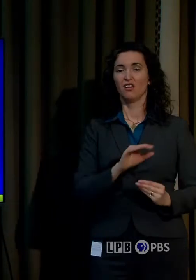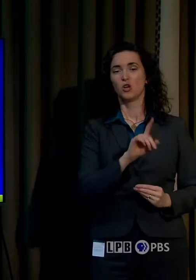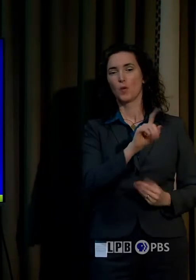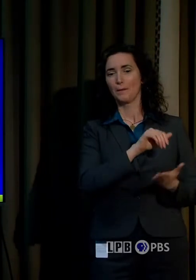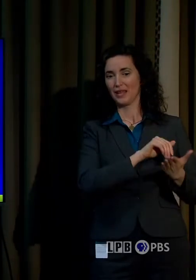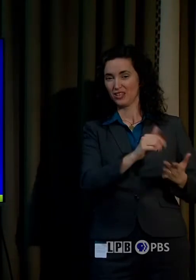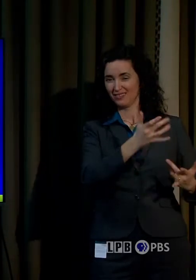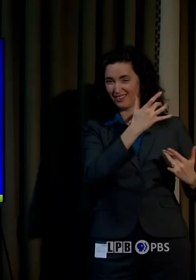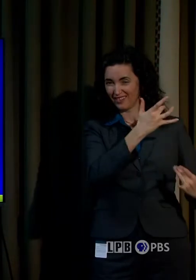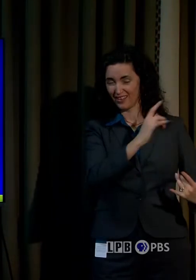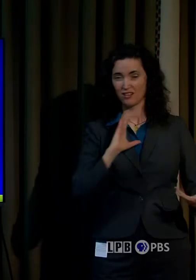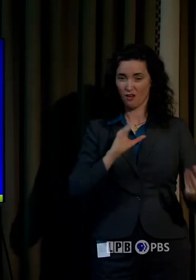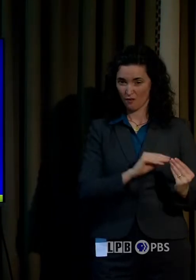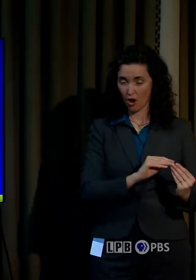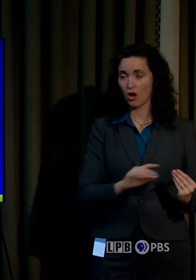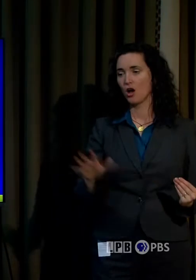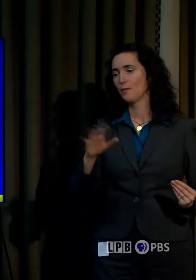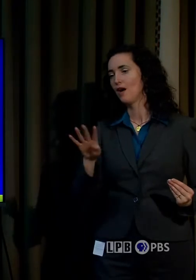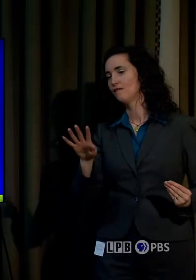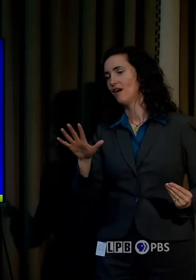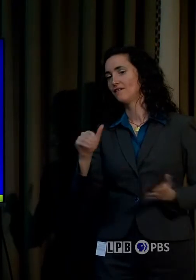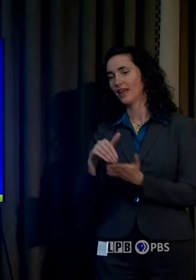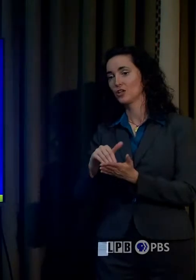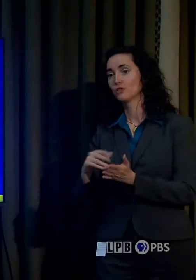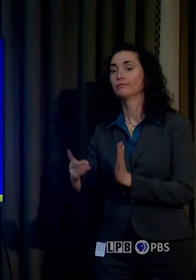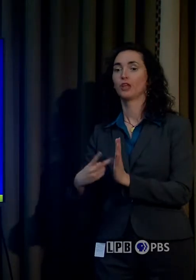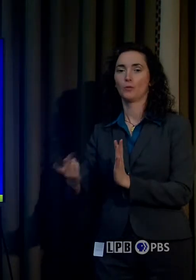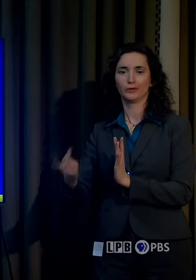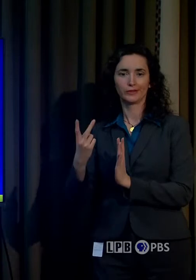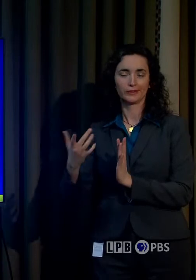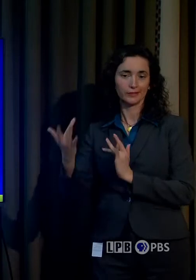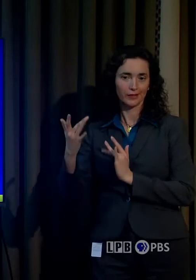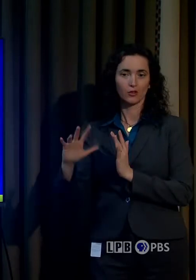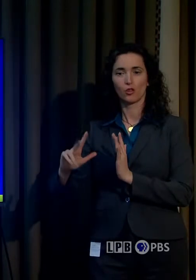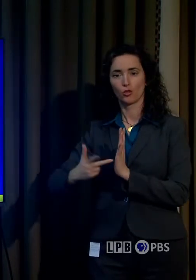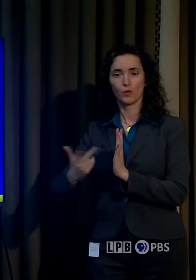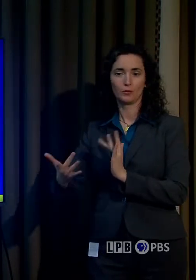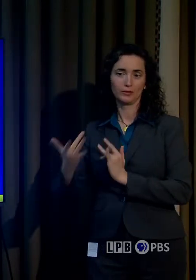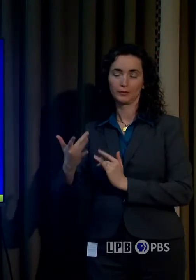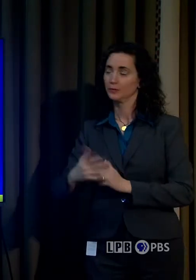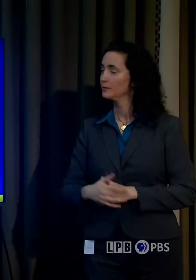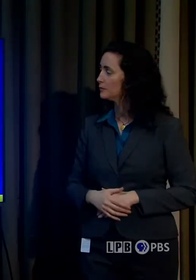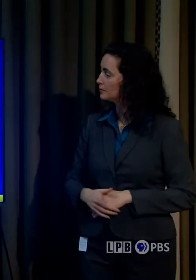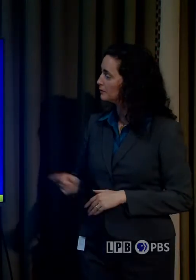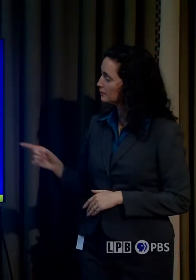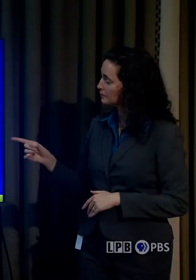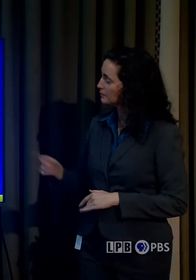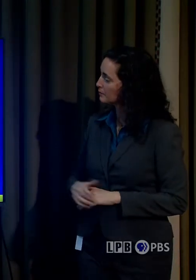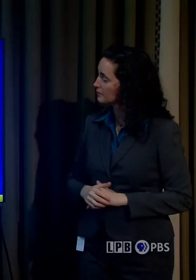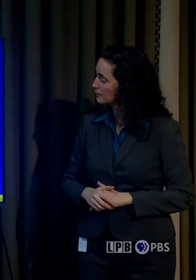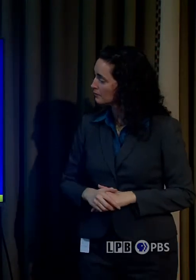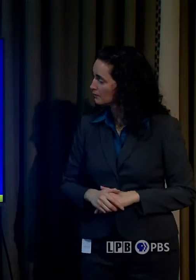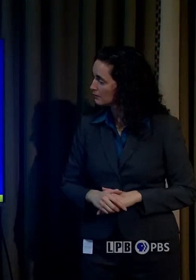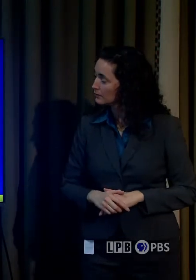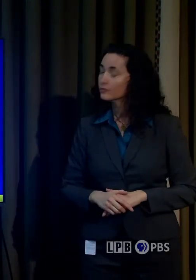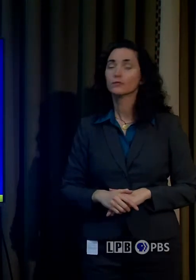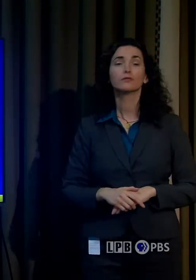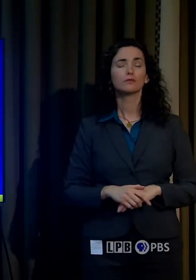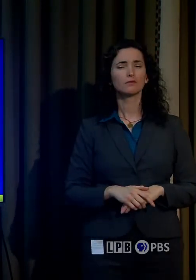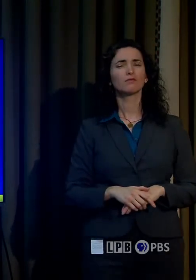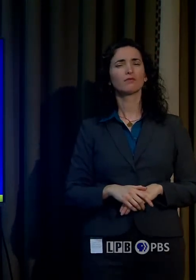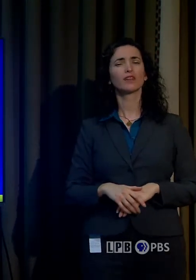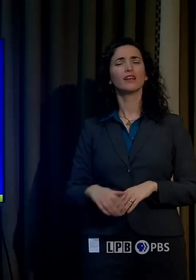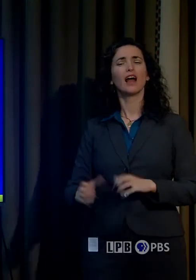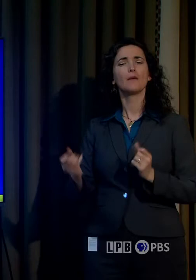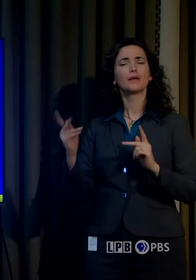of those are reinfections. Next slide, please. The amount of reinfections that we have seen